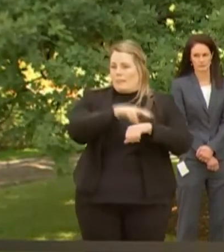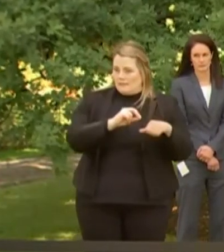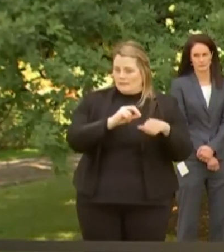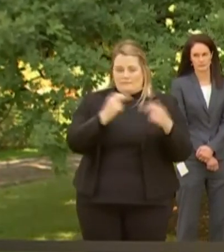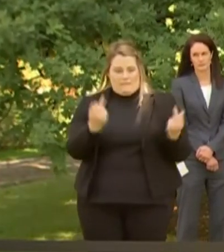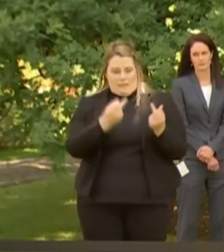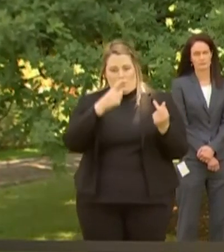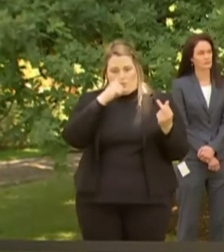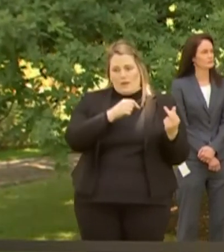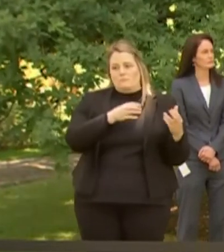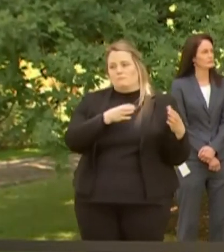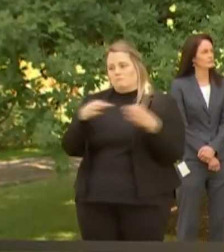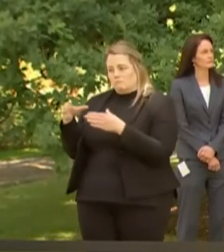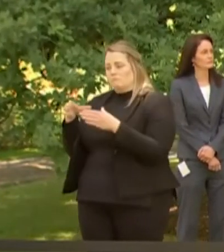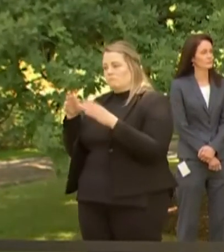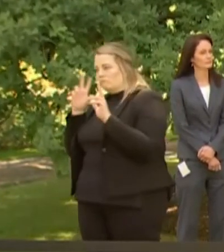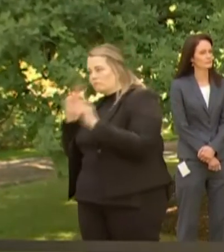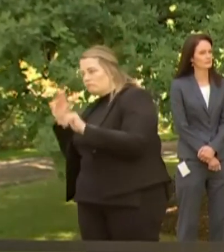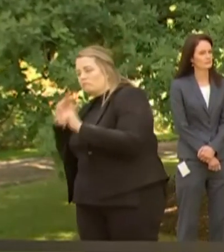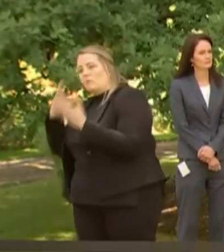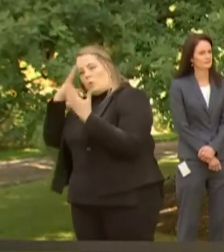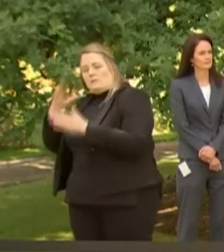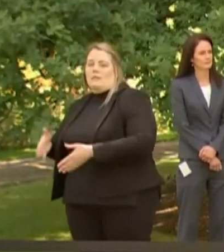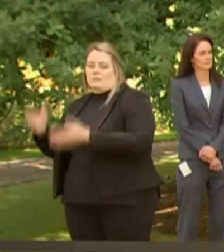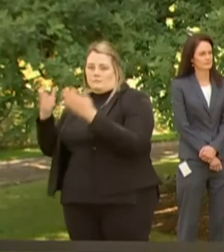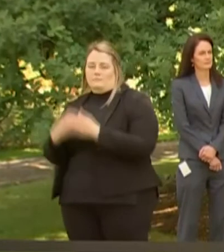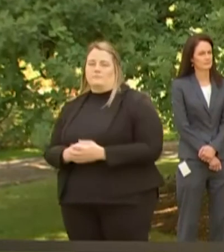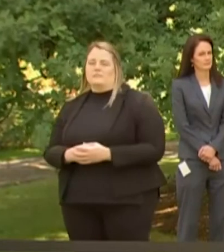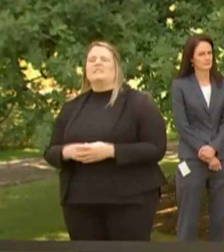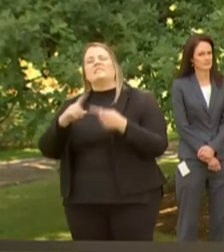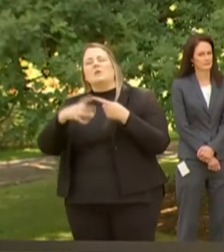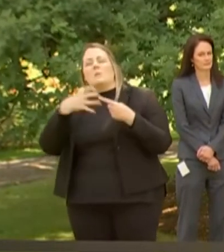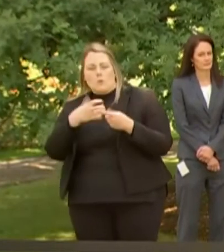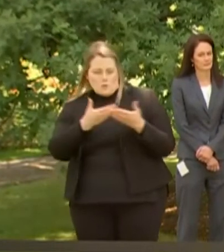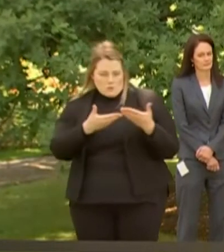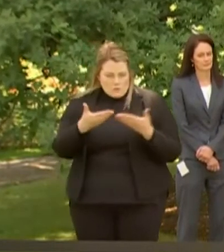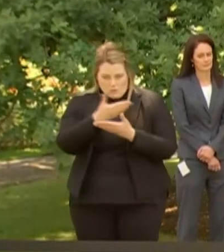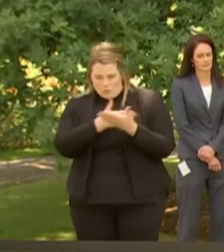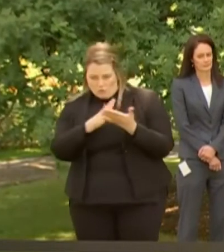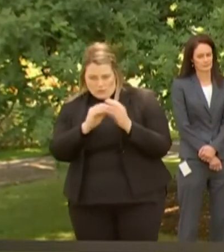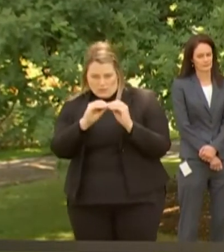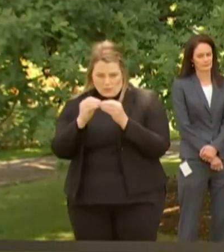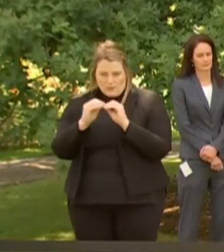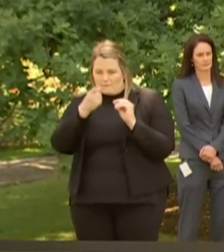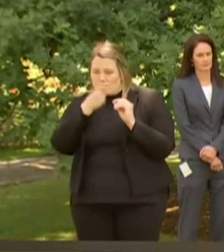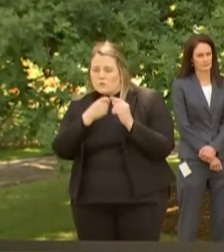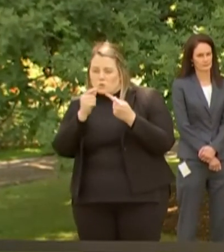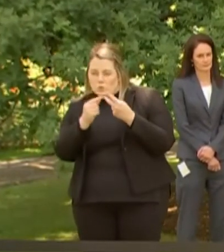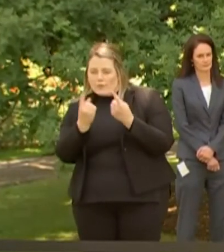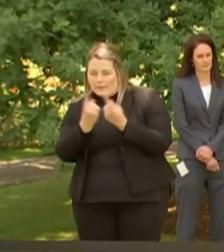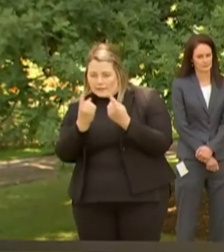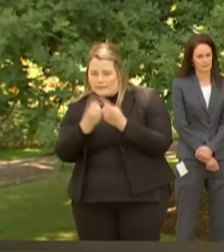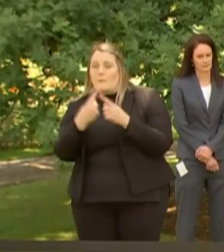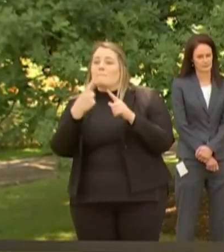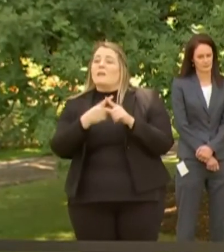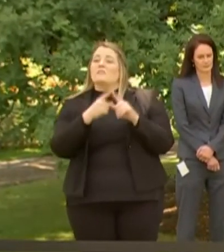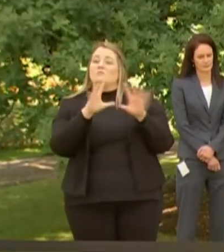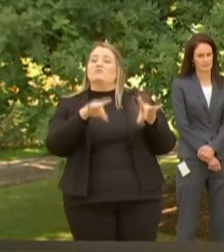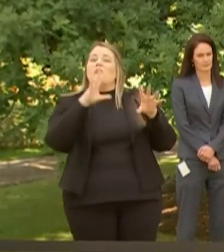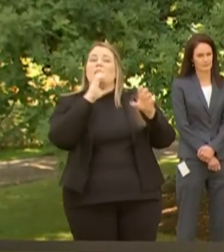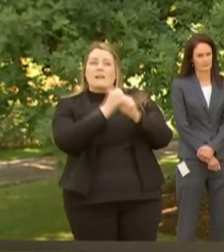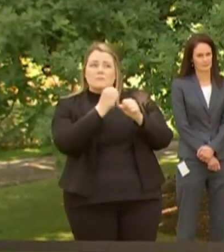total number and more to say about the sorts of duties. We have to have a further conversation and finalise some of those matters with the federal government and with